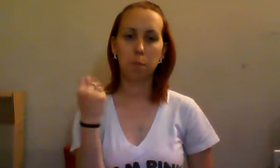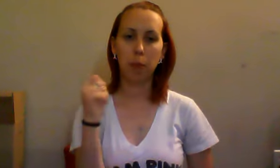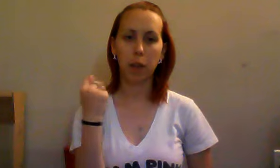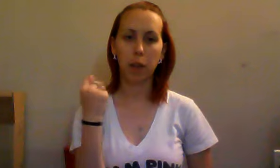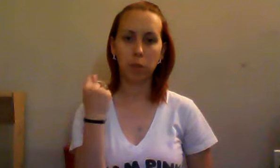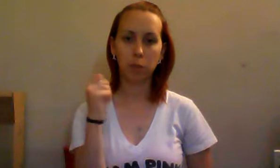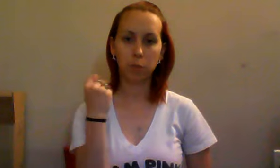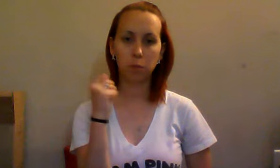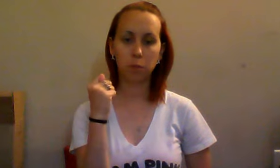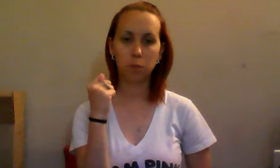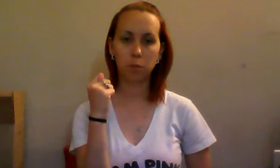bathroom,